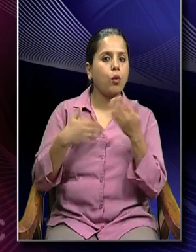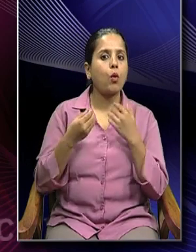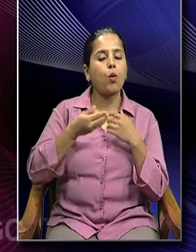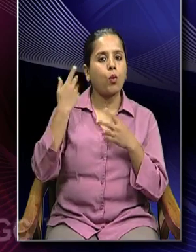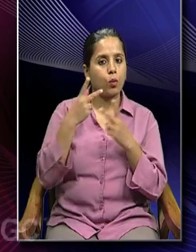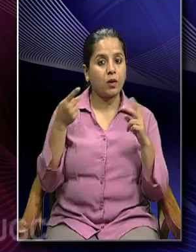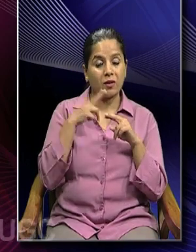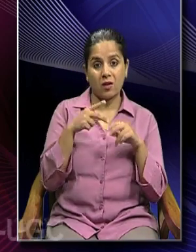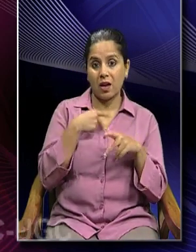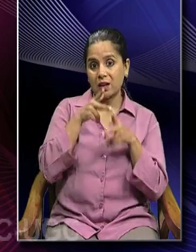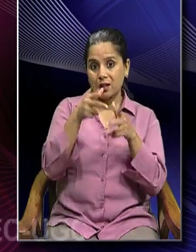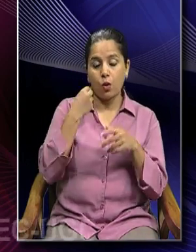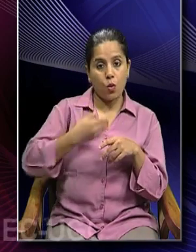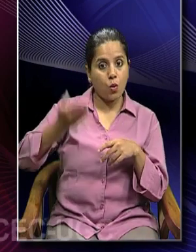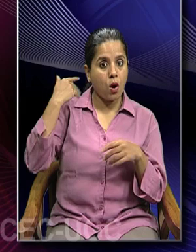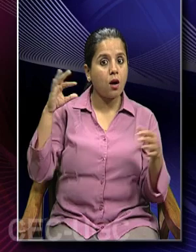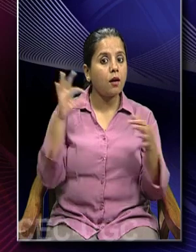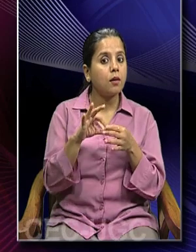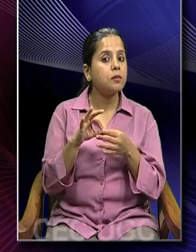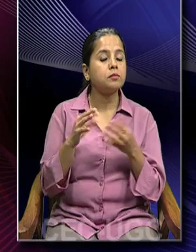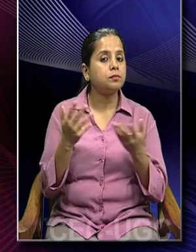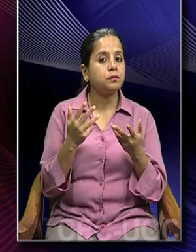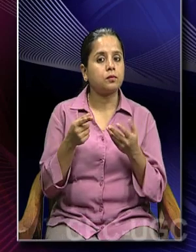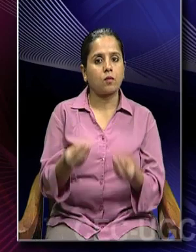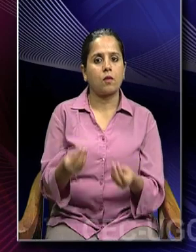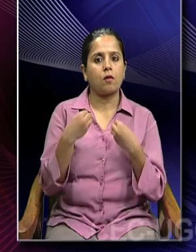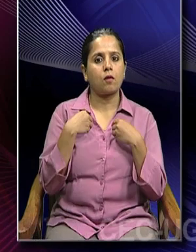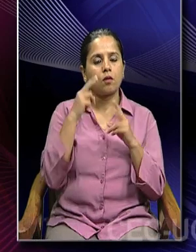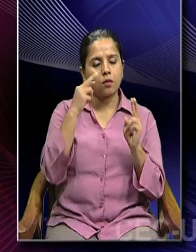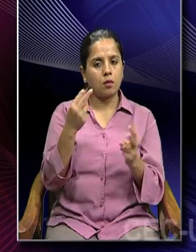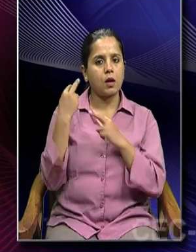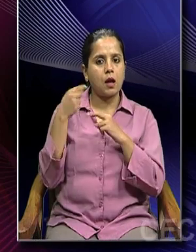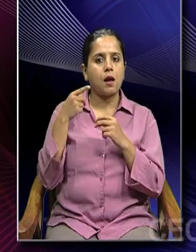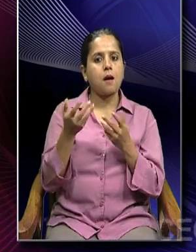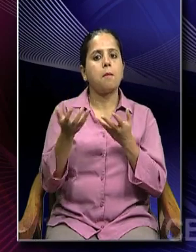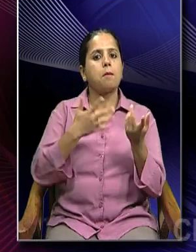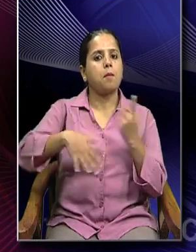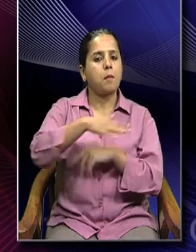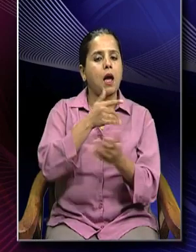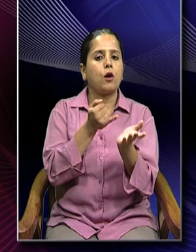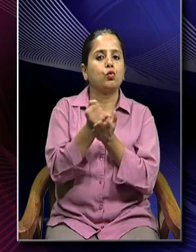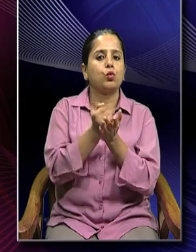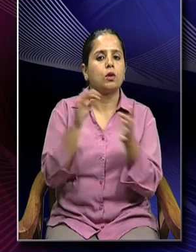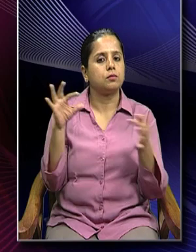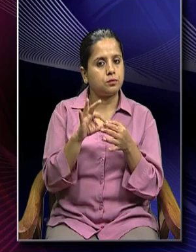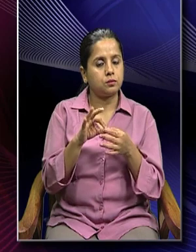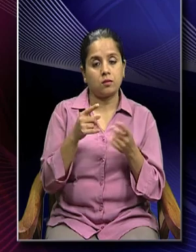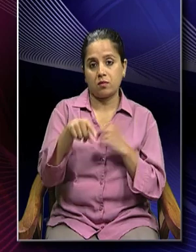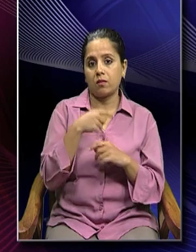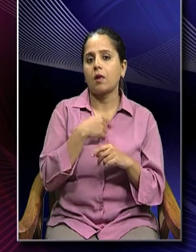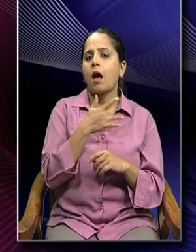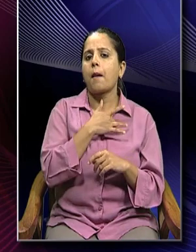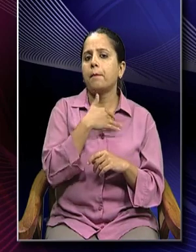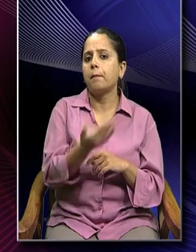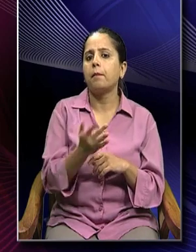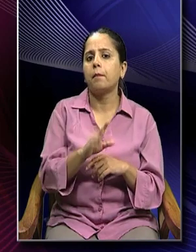I say traditionality, it belongs to, it gives a reflection of a market which is agriculture based, where we used to